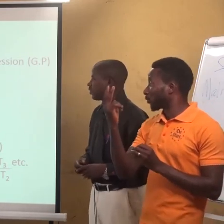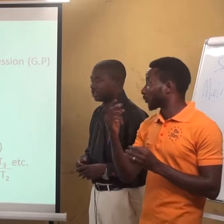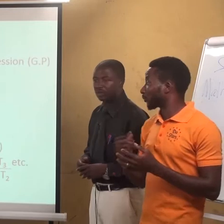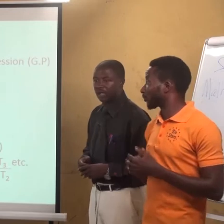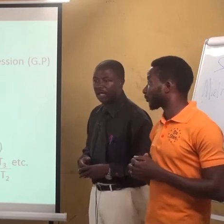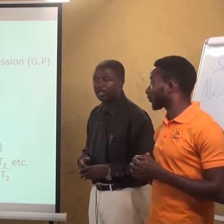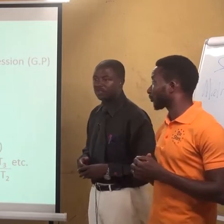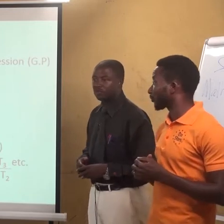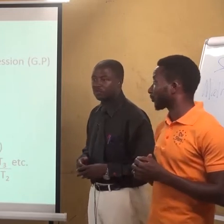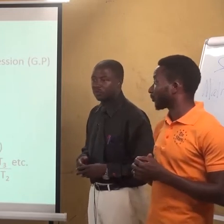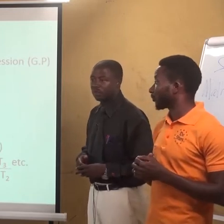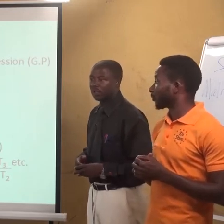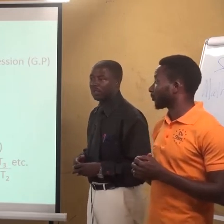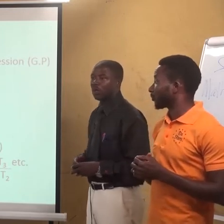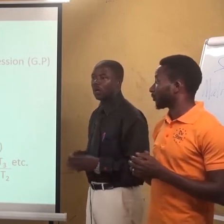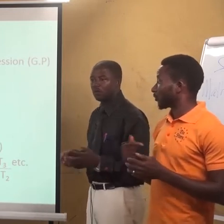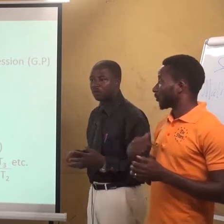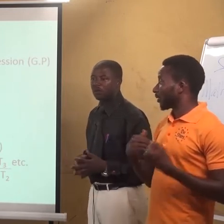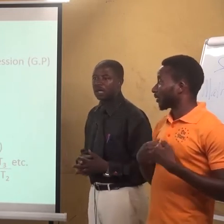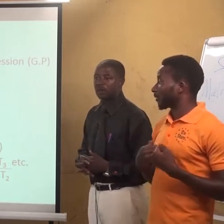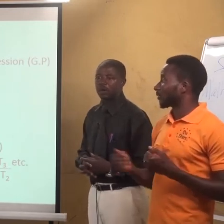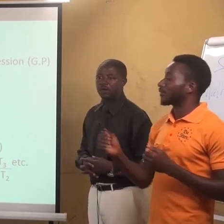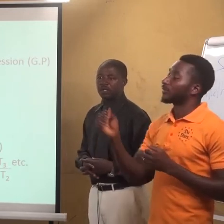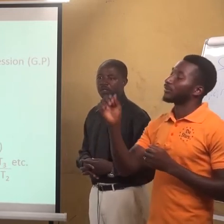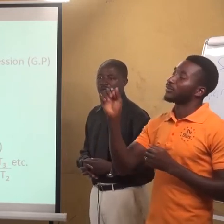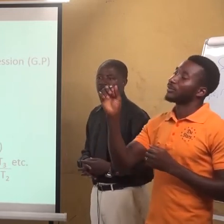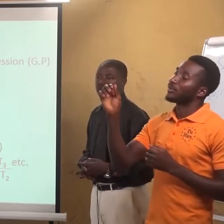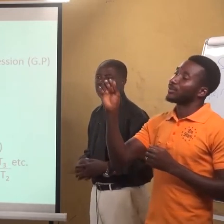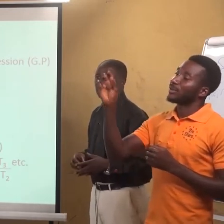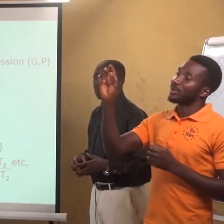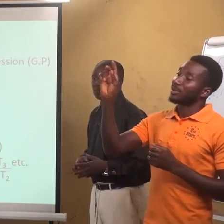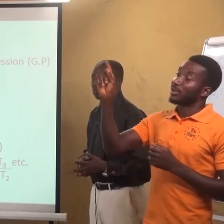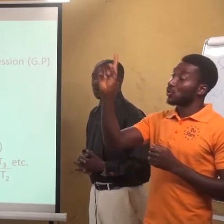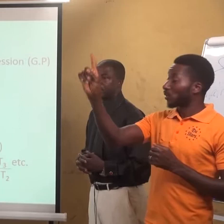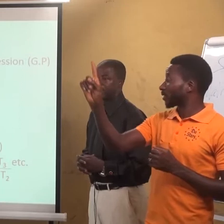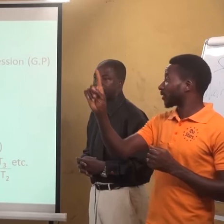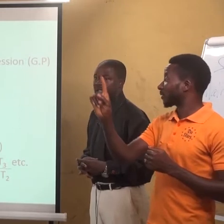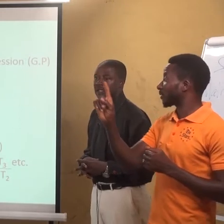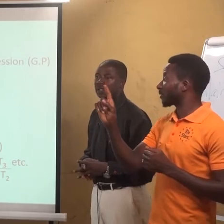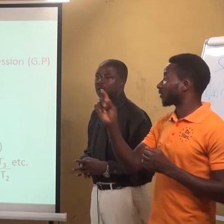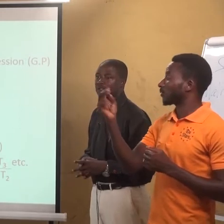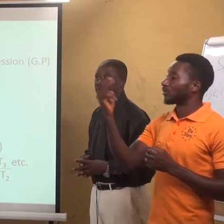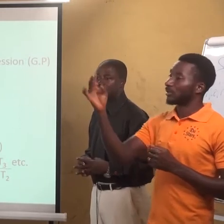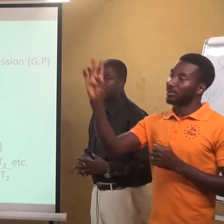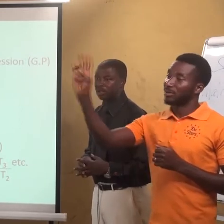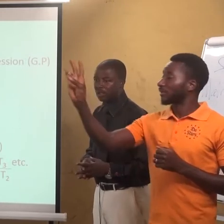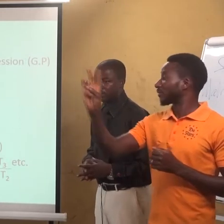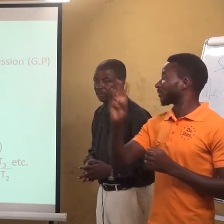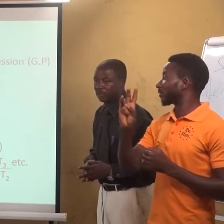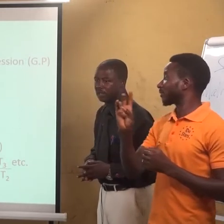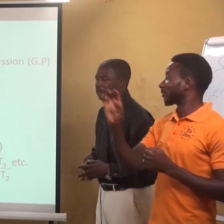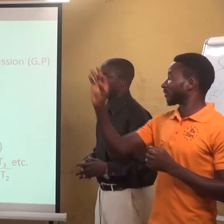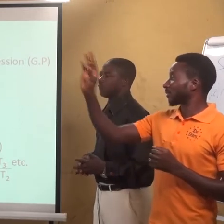common ratio there is 2. What do we mean by common ratio? It is a rule obtaining the subsequent